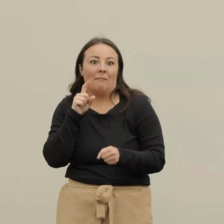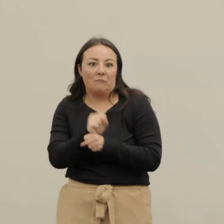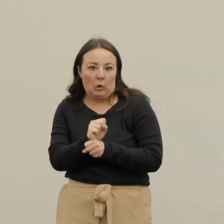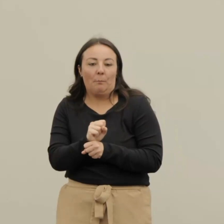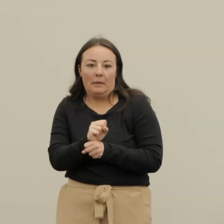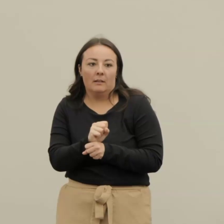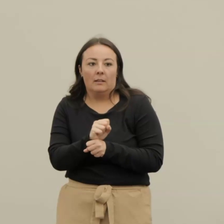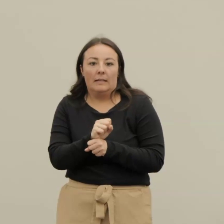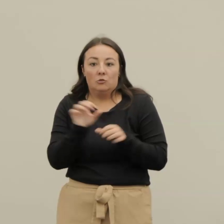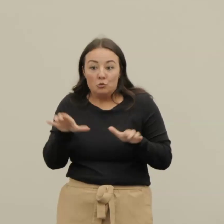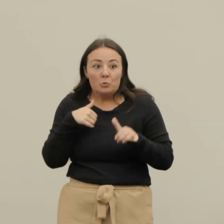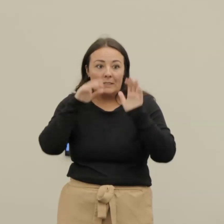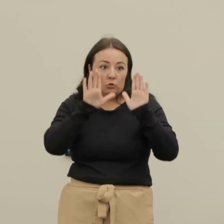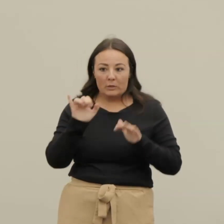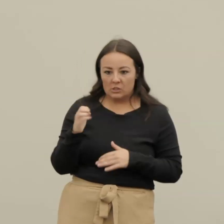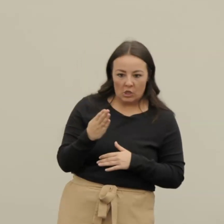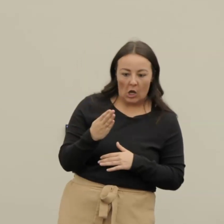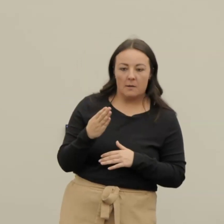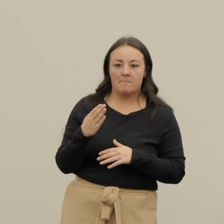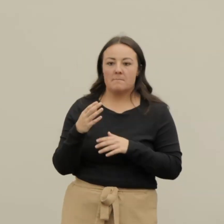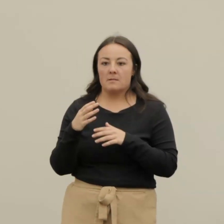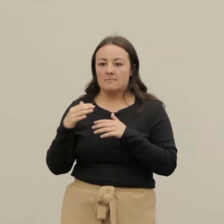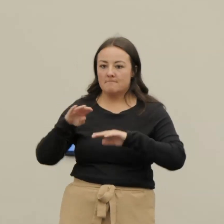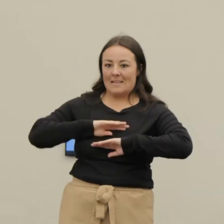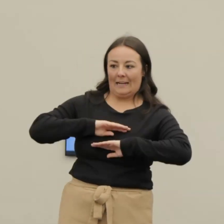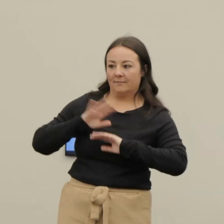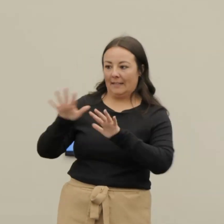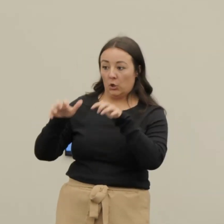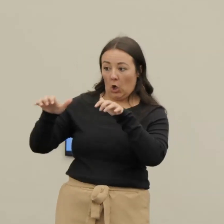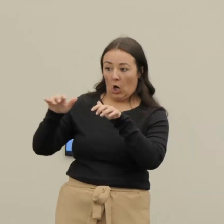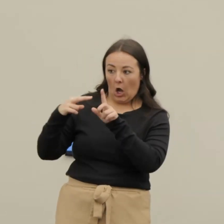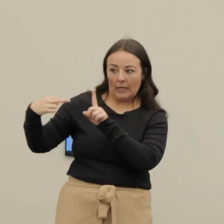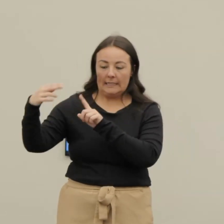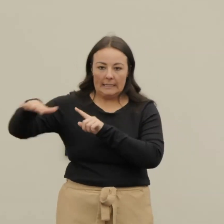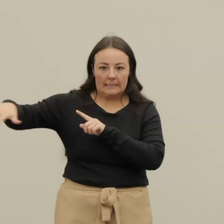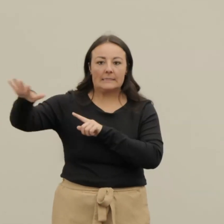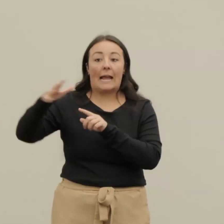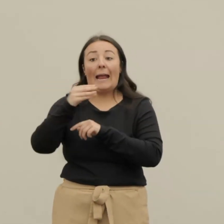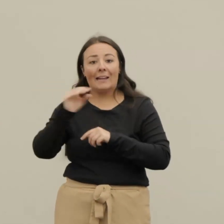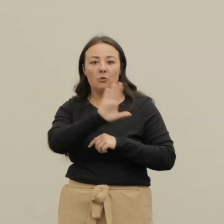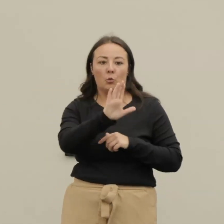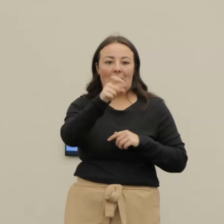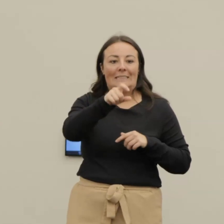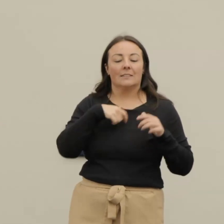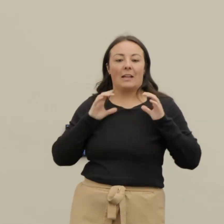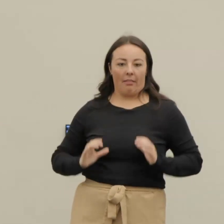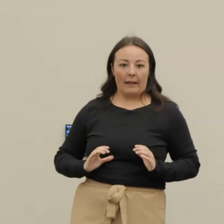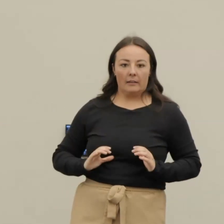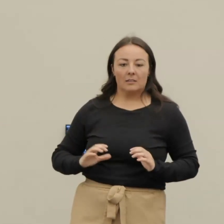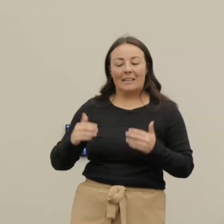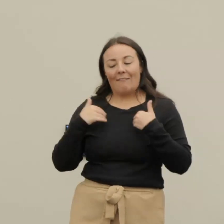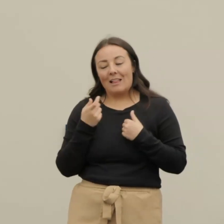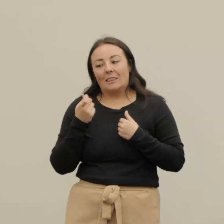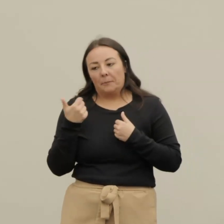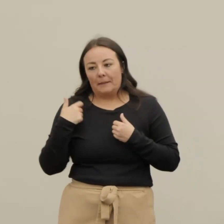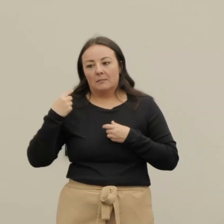doing a great job meeting the needs of the audience while also meeting the needs of the client. And there's a struggle there,